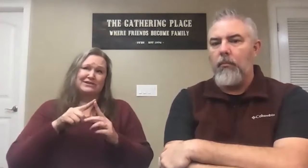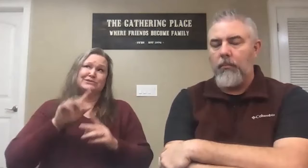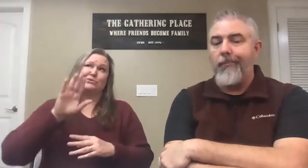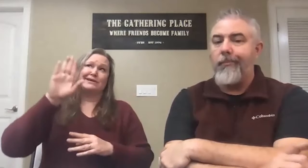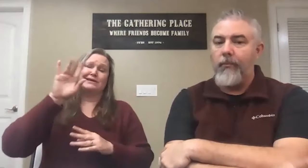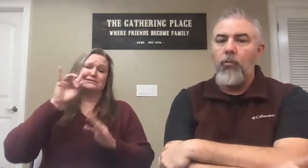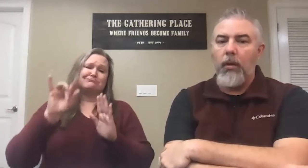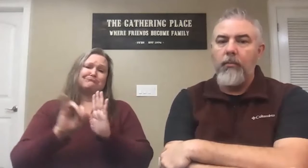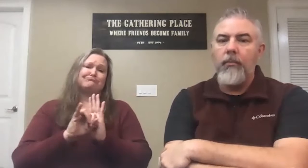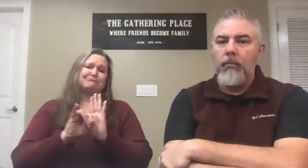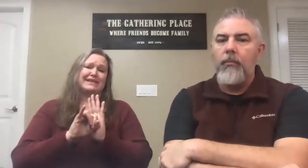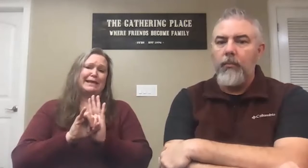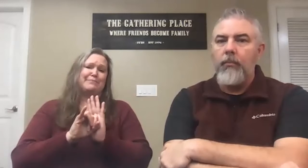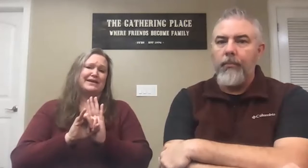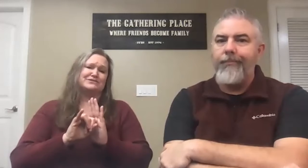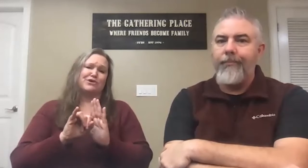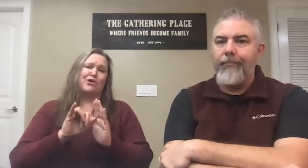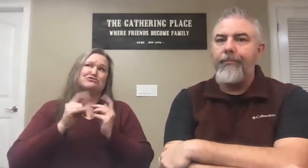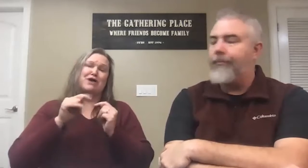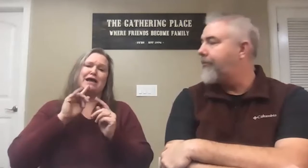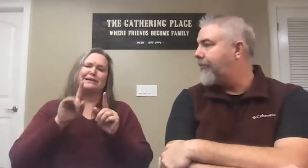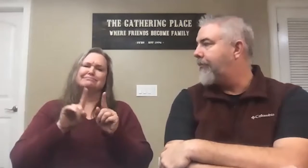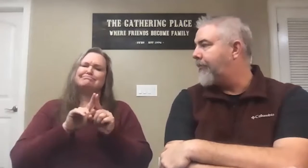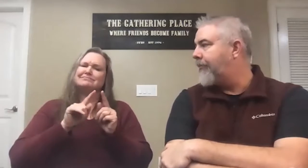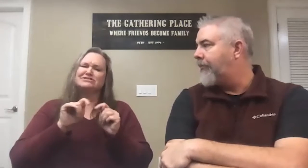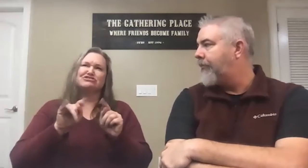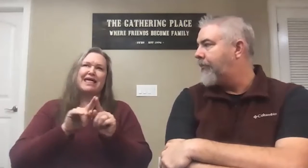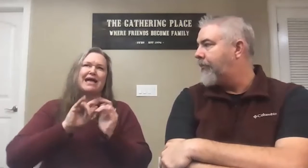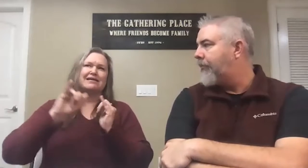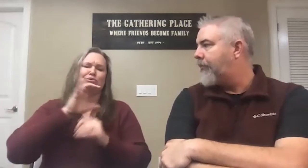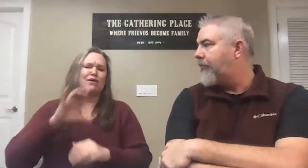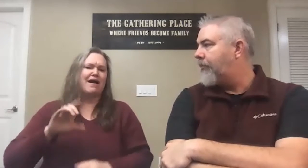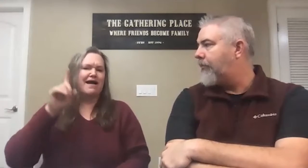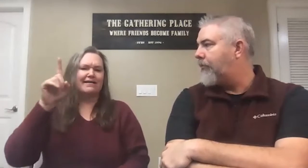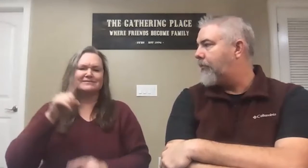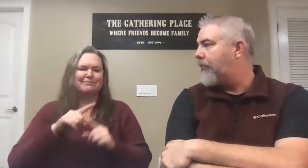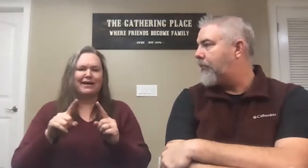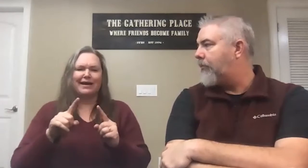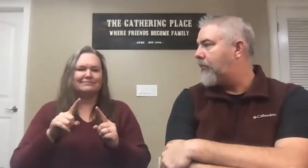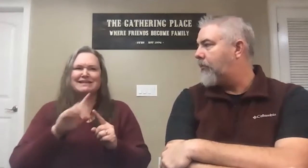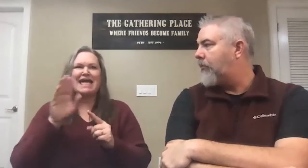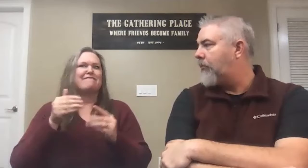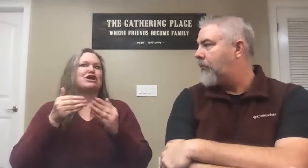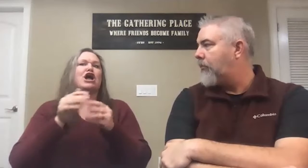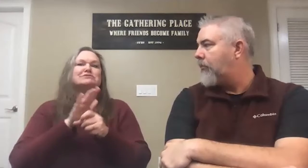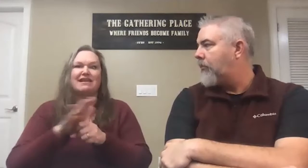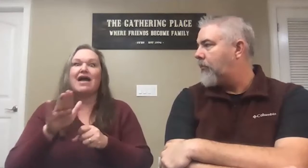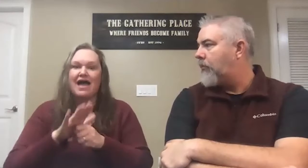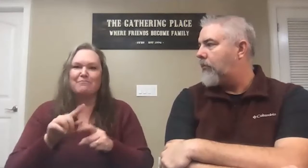That way we can show that we're not perfect and our identity is rooted in Christ. And we strive to be like Christ.